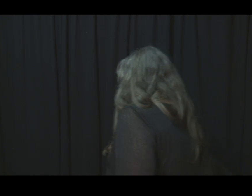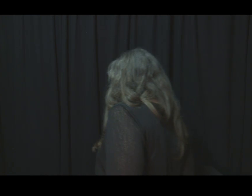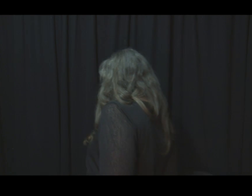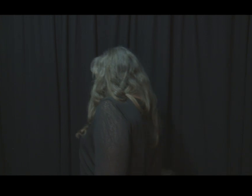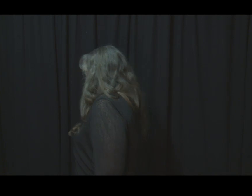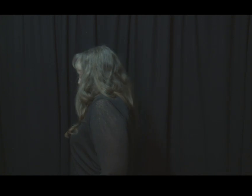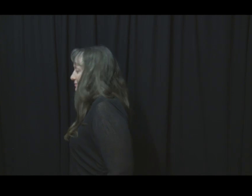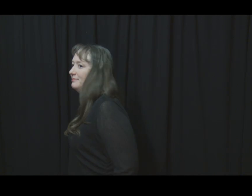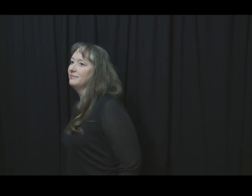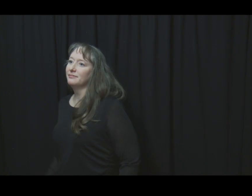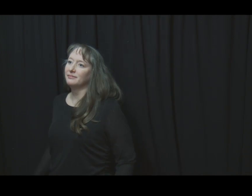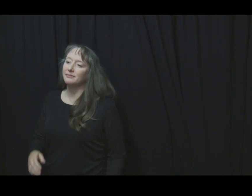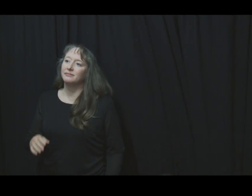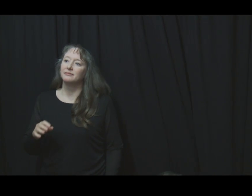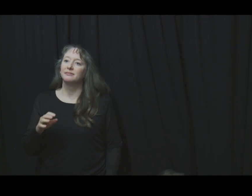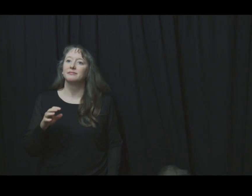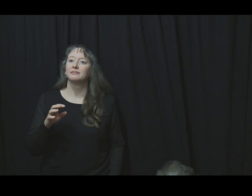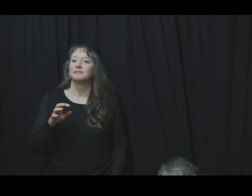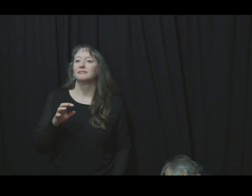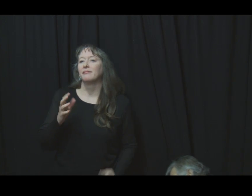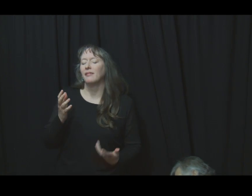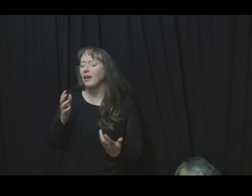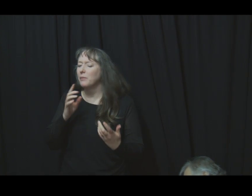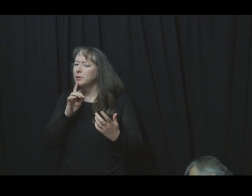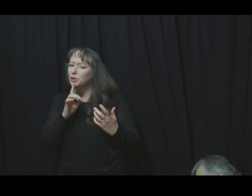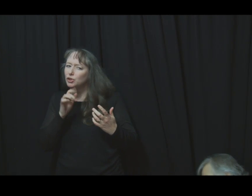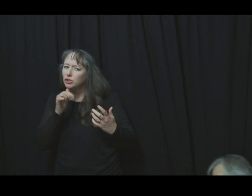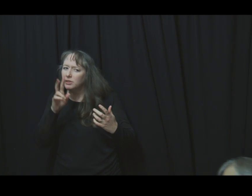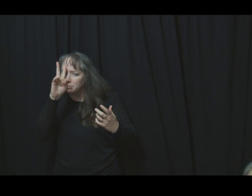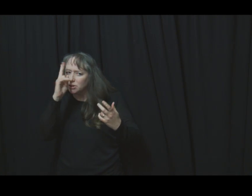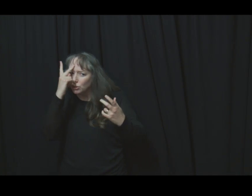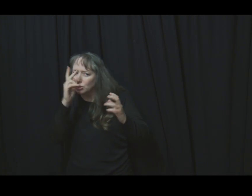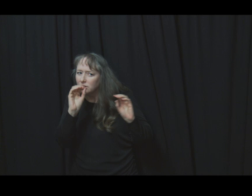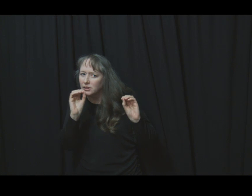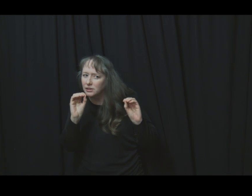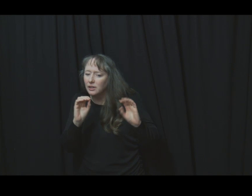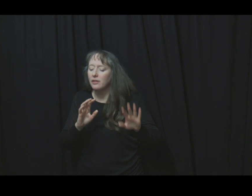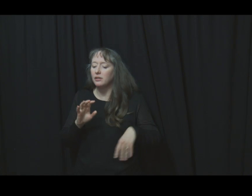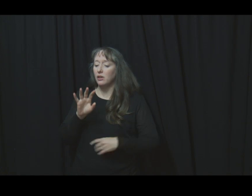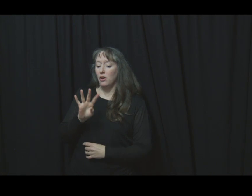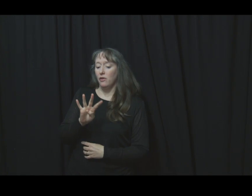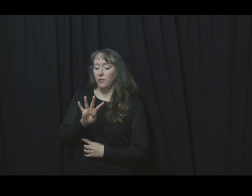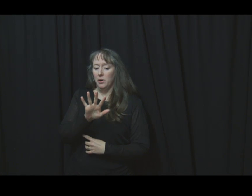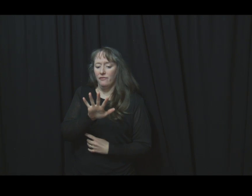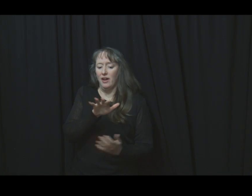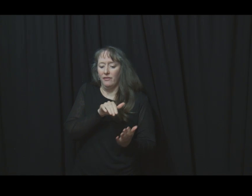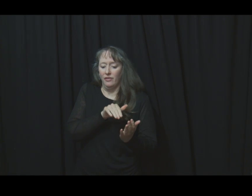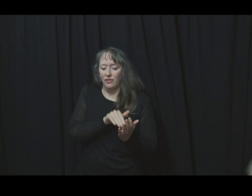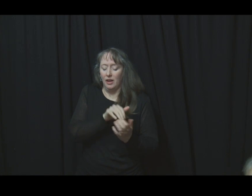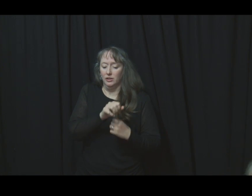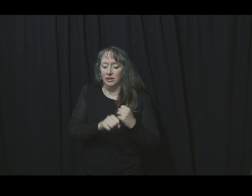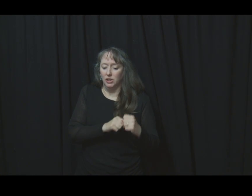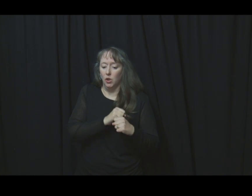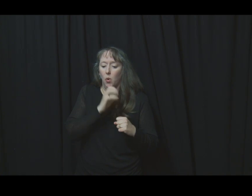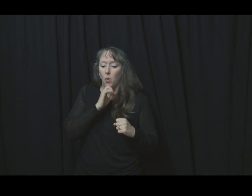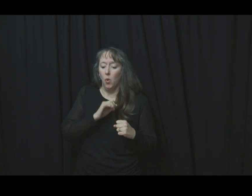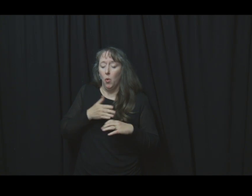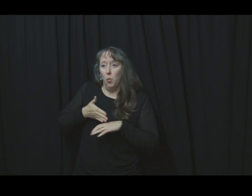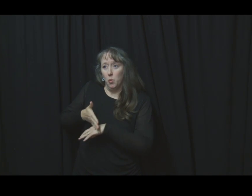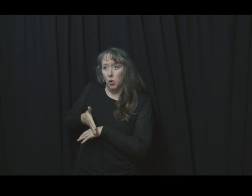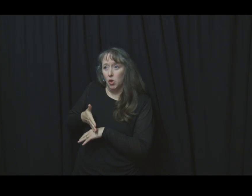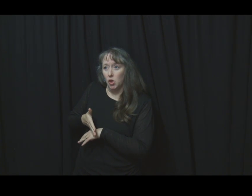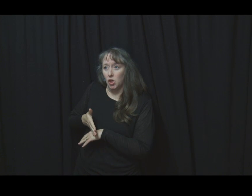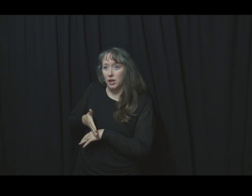First of all, Bill, just so I just don't want a misunderstanding here, and that is the 45,000-year-old wood, or supposedly 45,000,